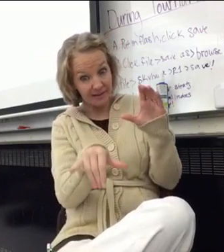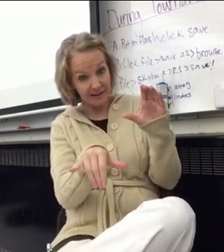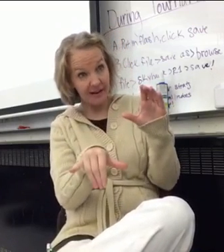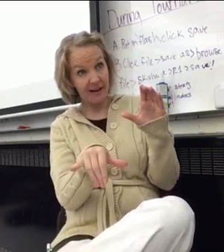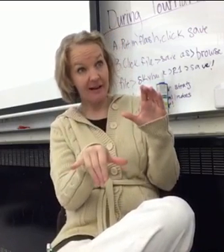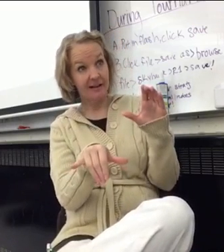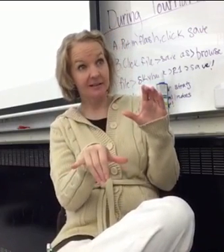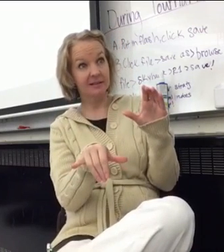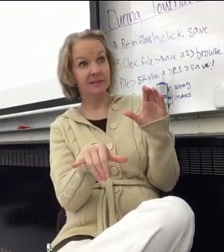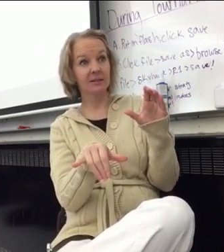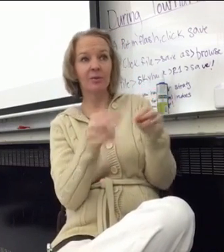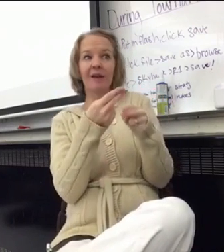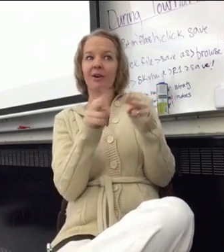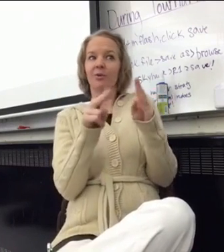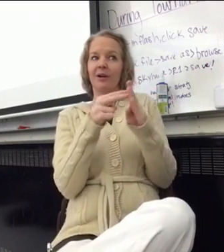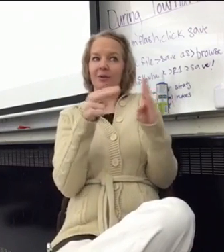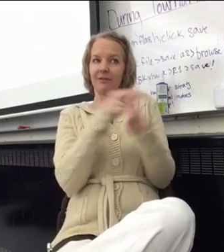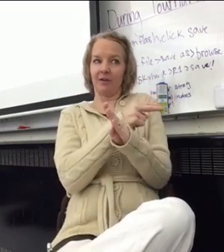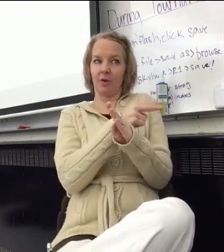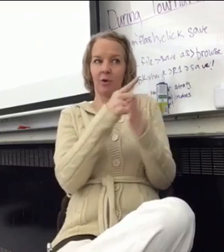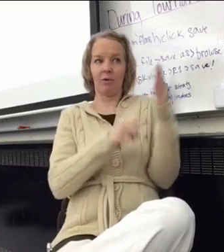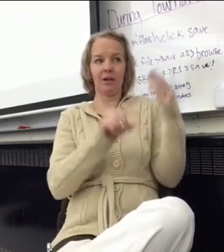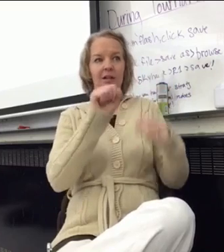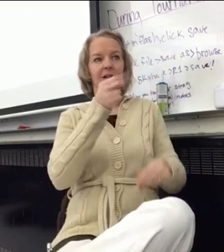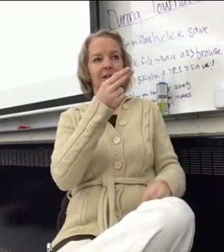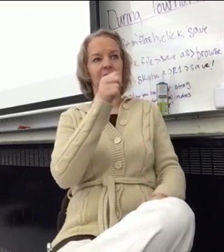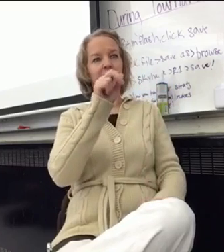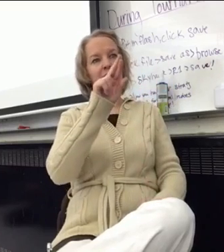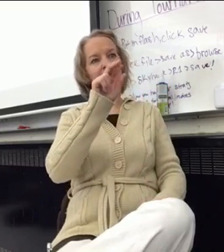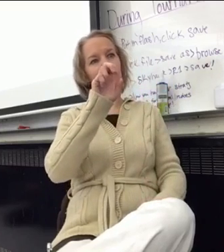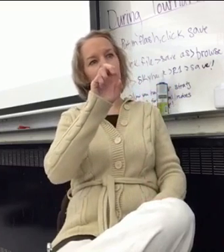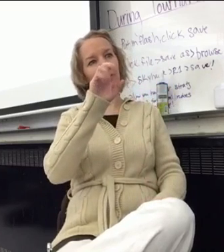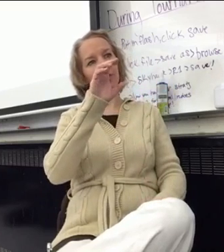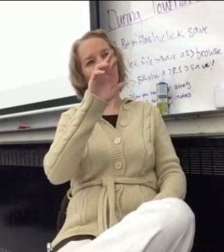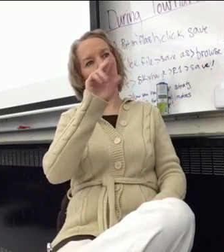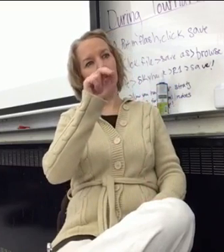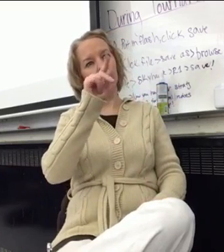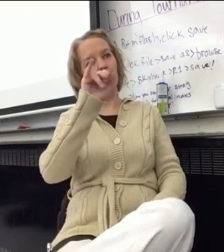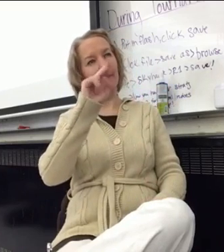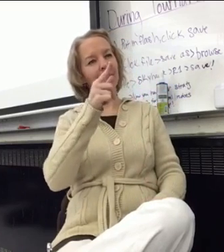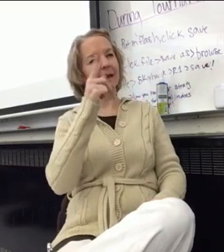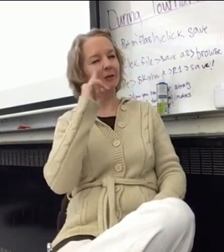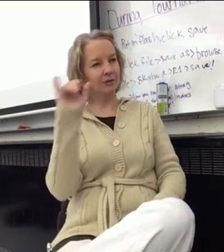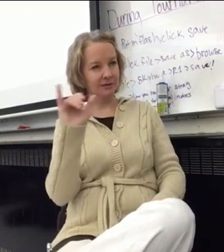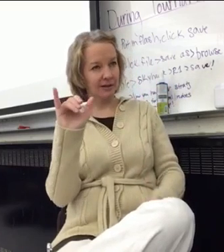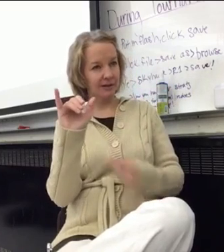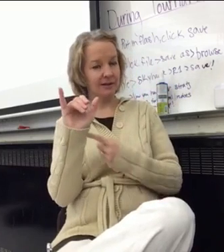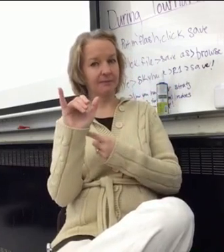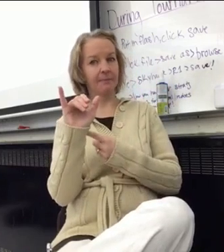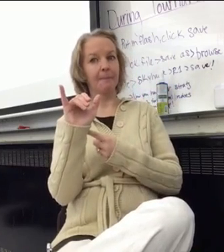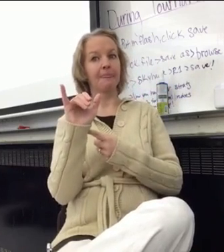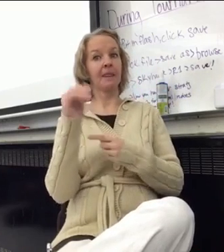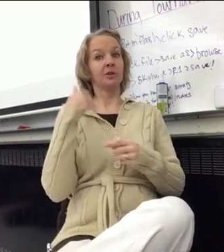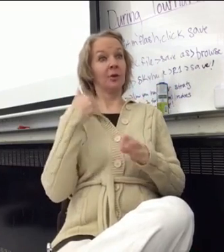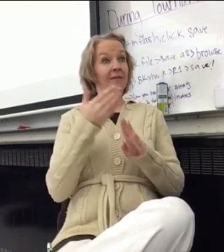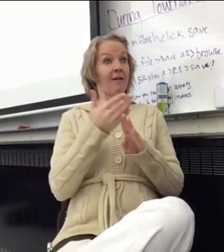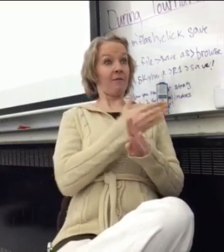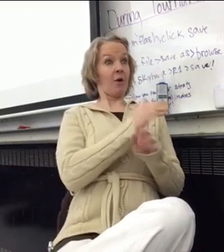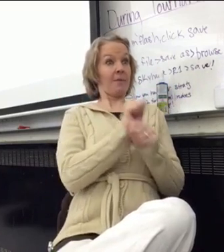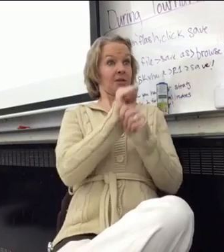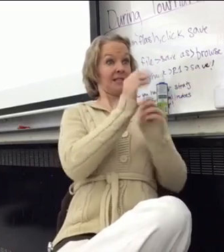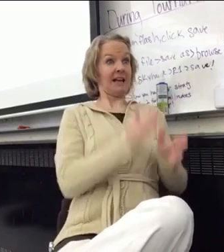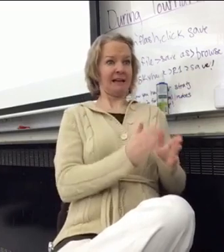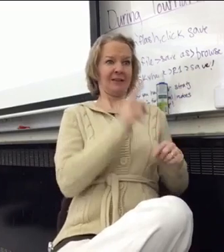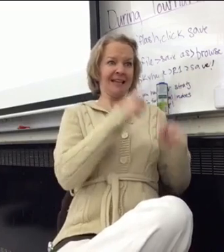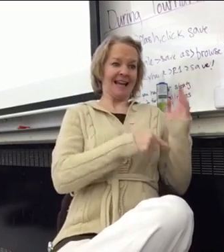right, let's have a quick review of what that sharecropping looks like. So in theory, this should sound familiar. You have a former slave. He can't